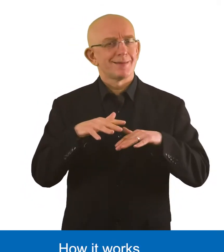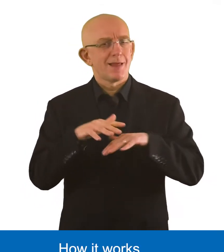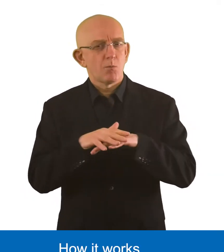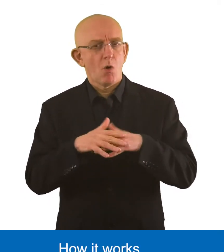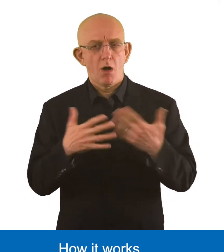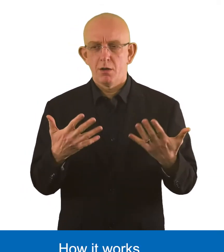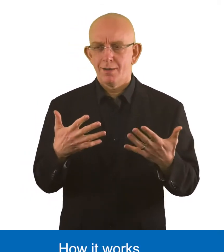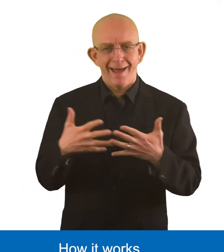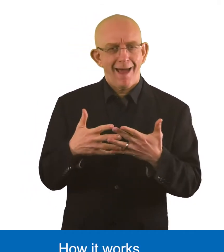How it works.